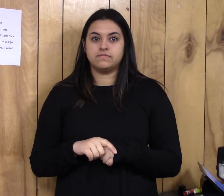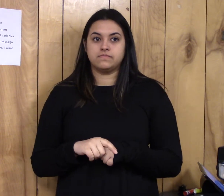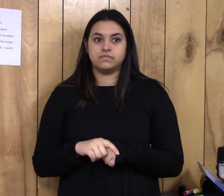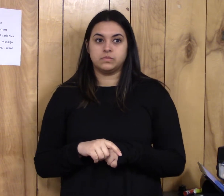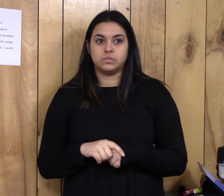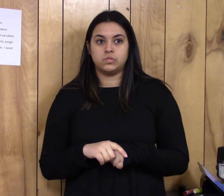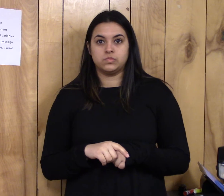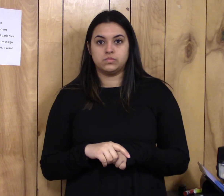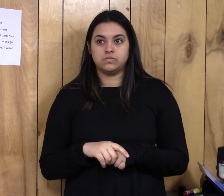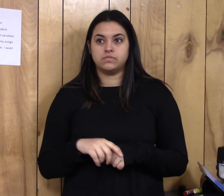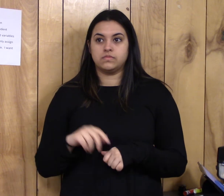Ashlyn,